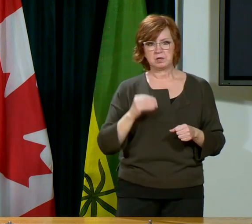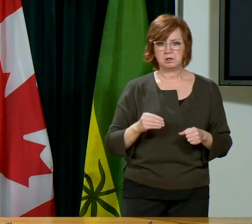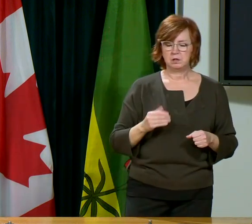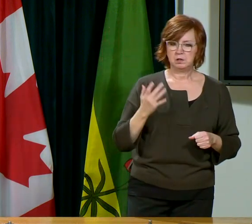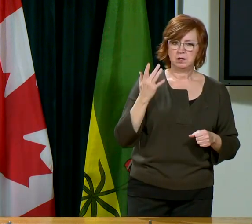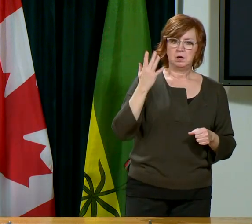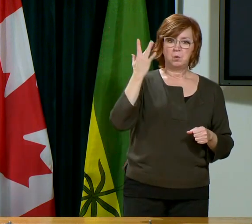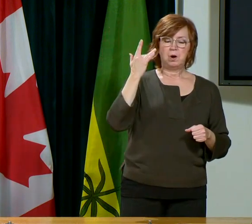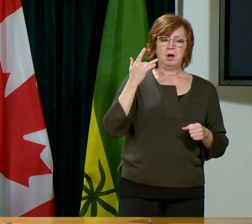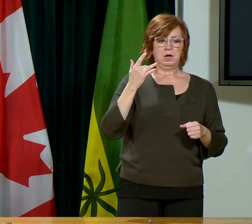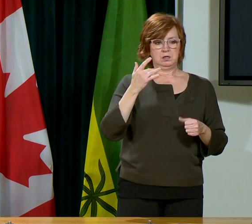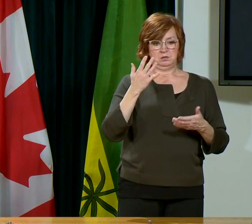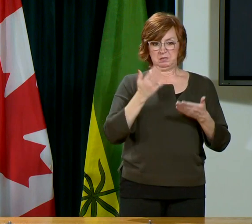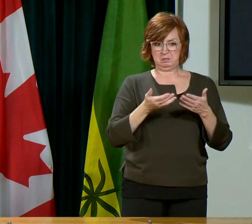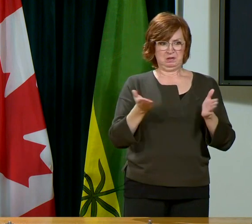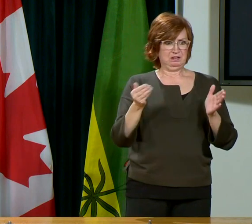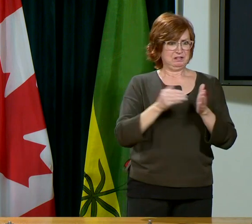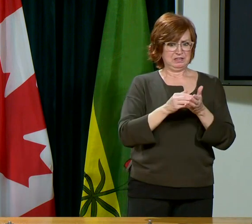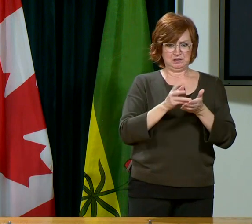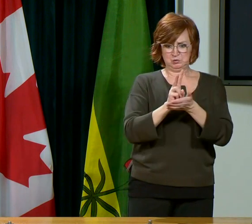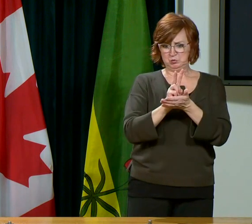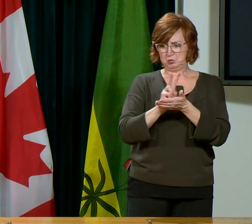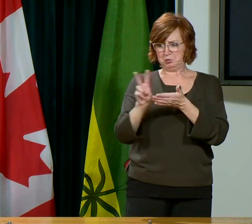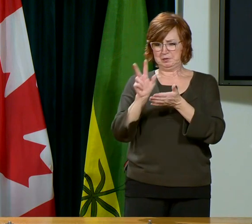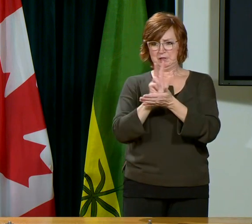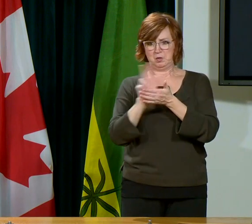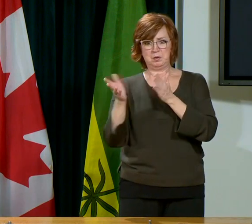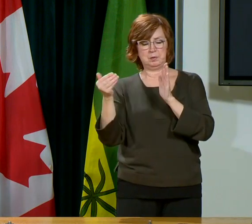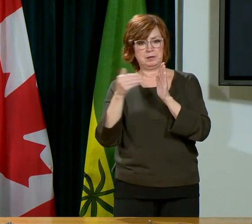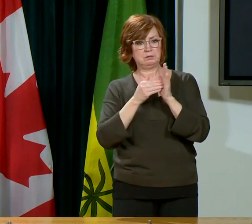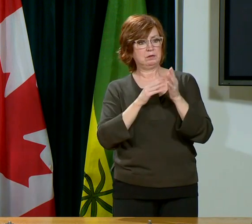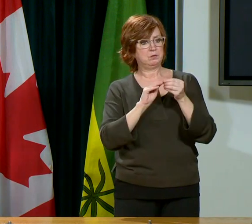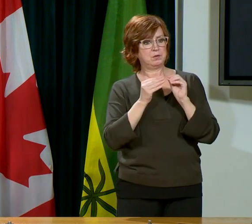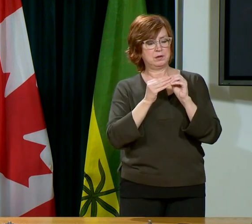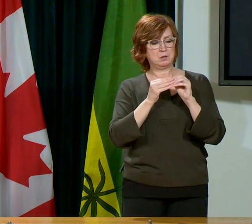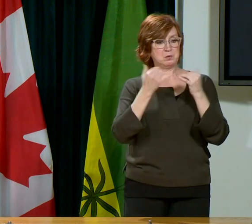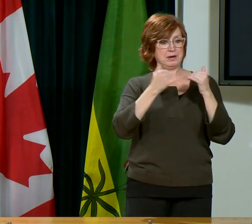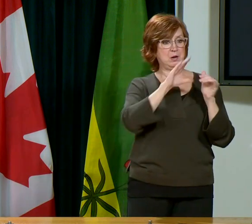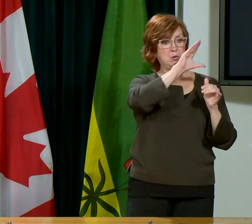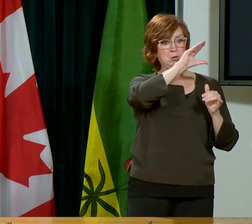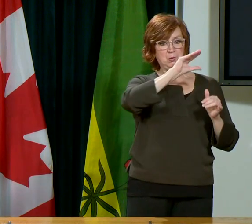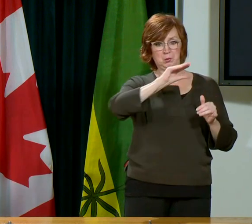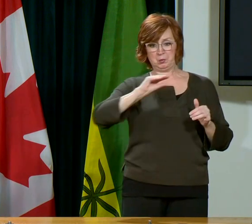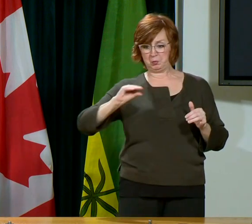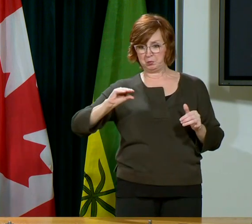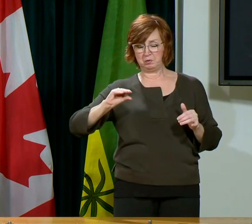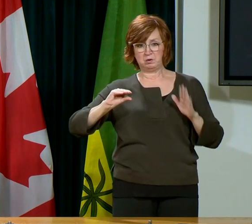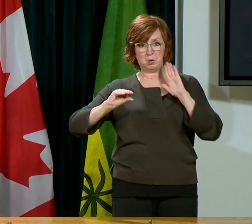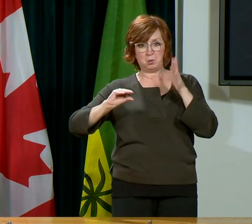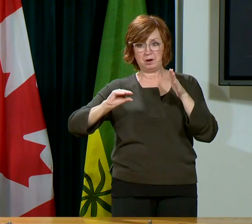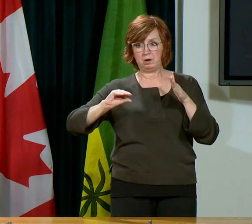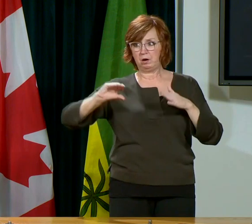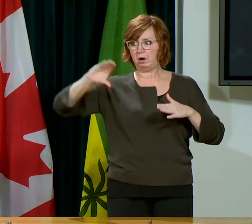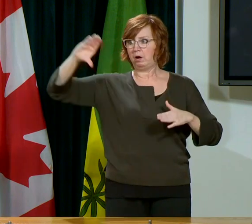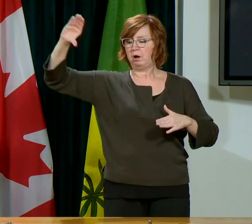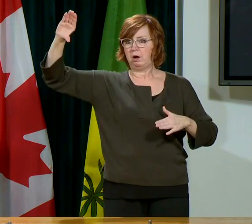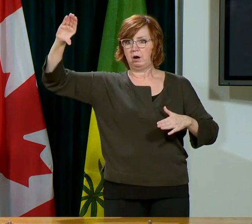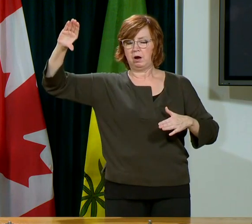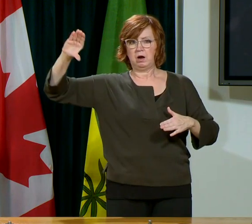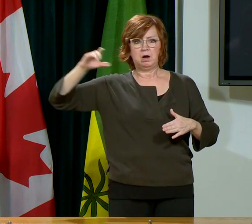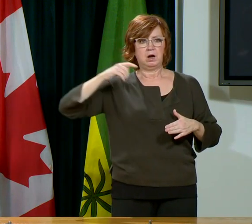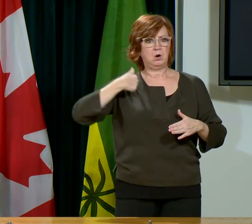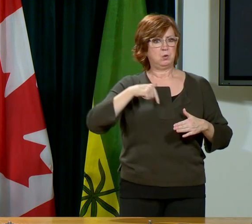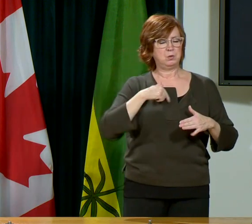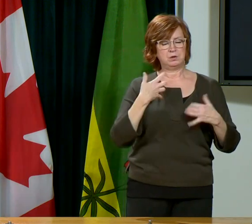situation where some other countries in Europe and some other states in the US have been. All it takes is 2 or 3 weeks